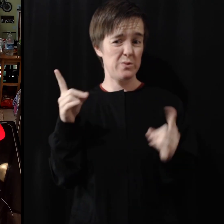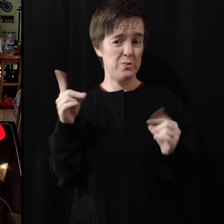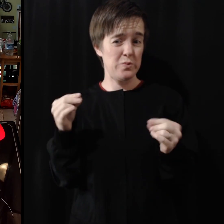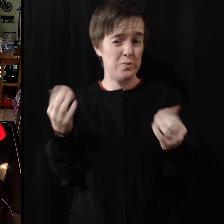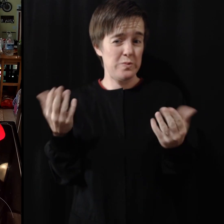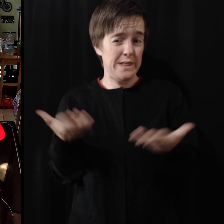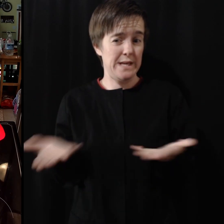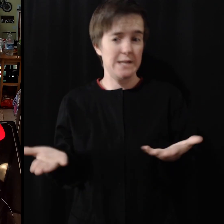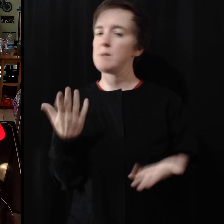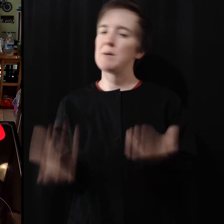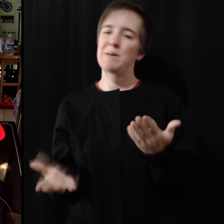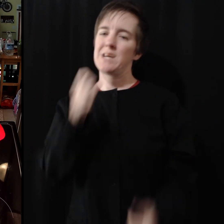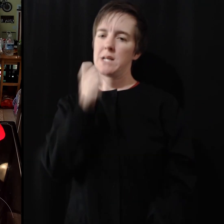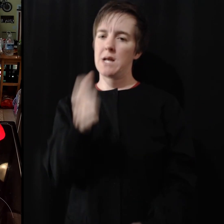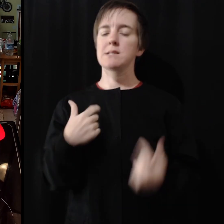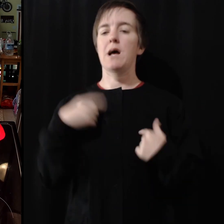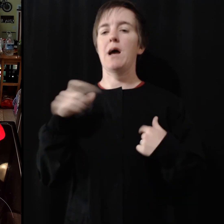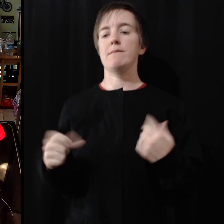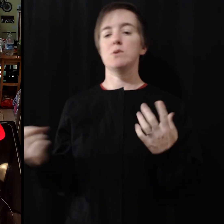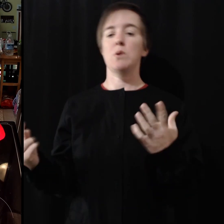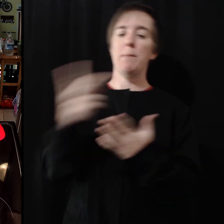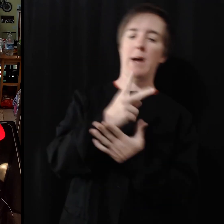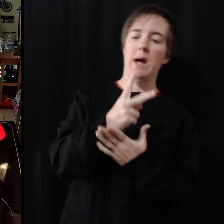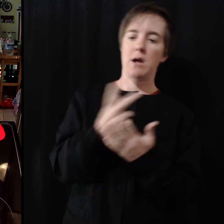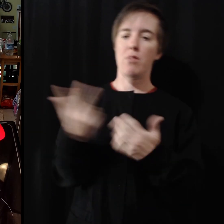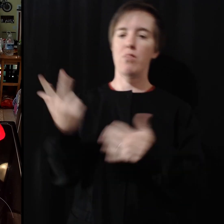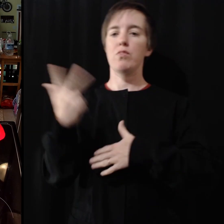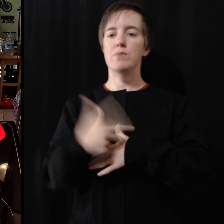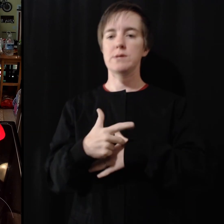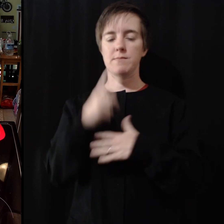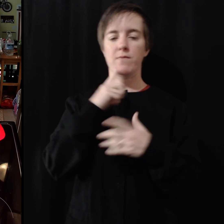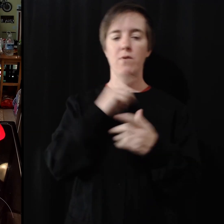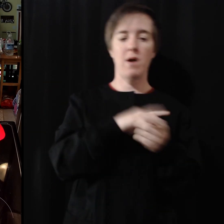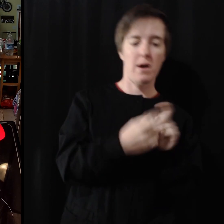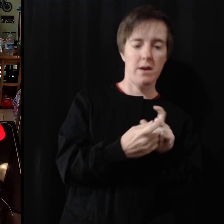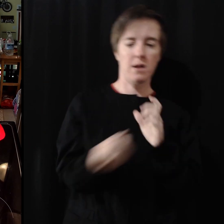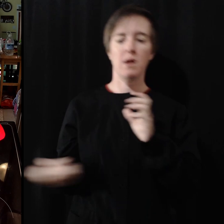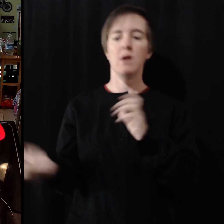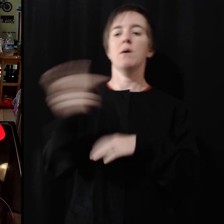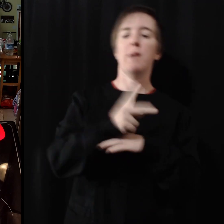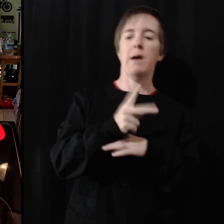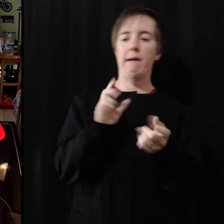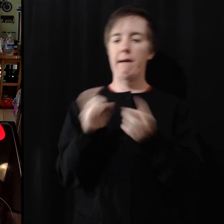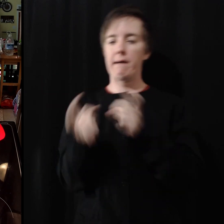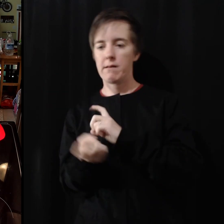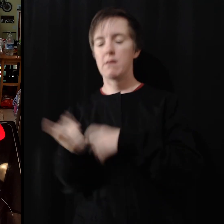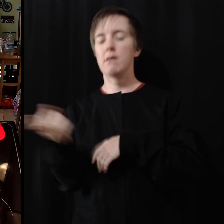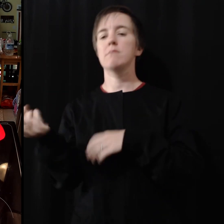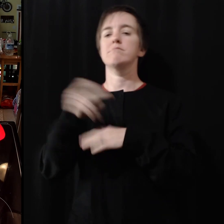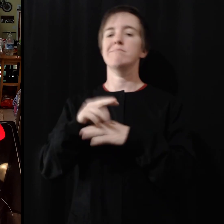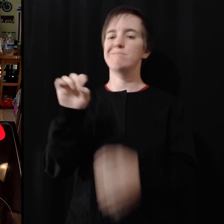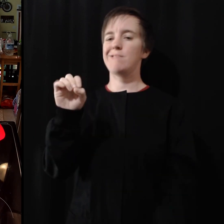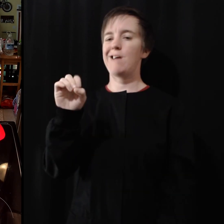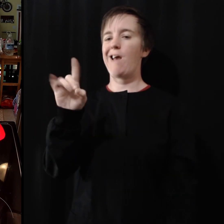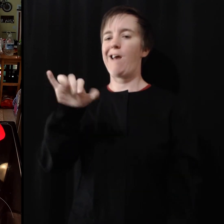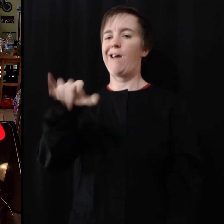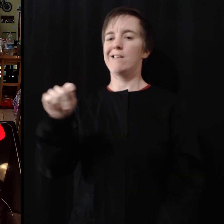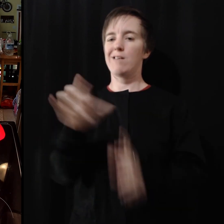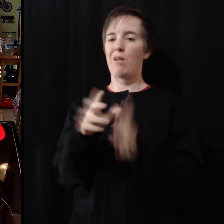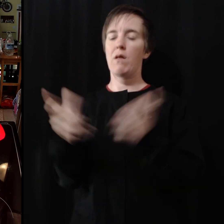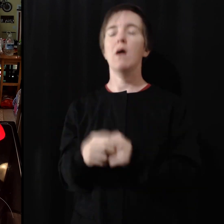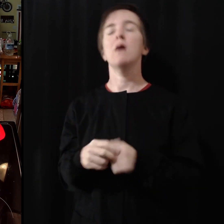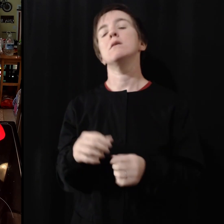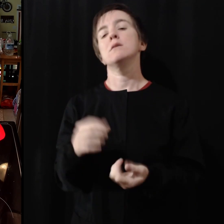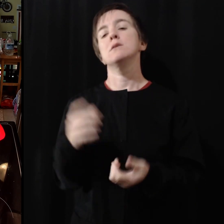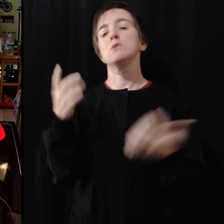do things, probably not, since I have to go back through 3 times and edit. But we're testing it out this time. So